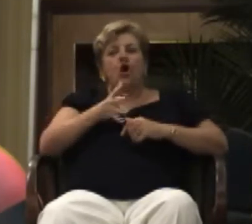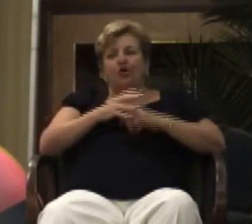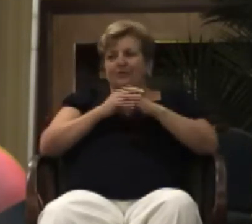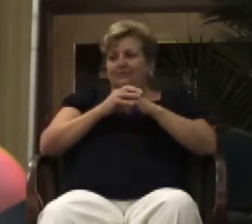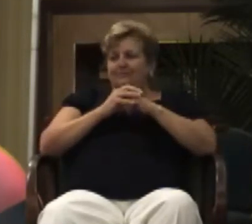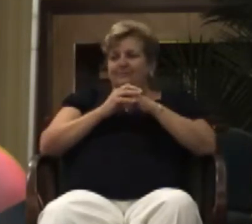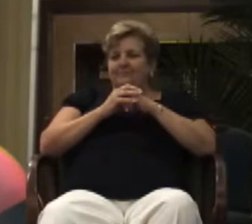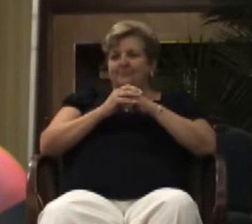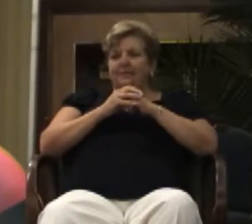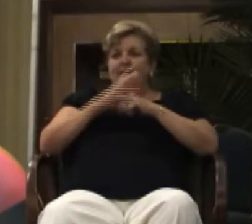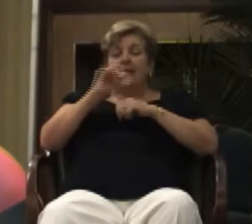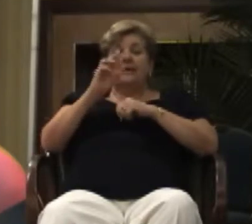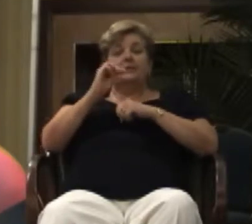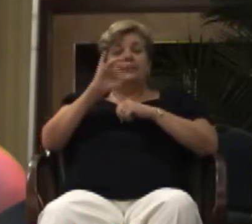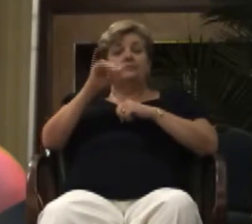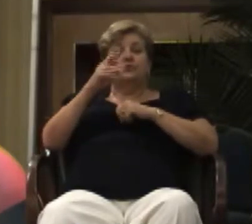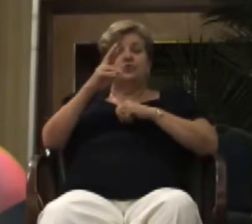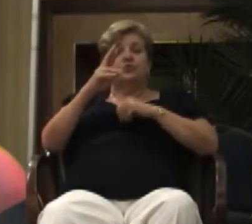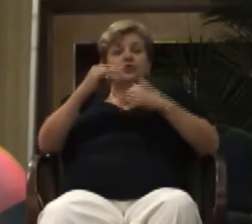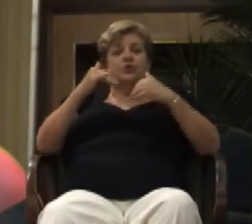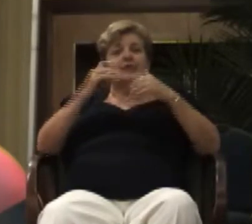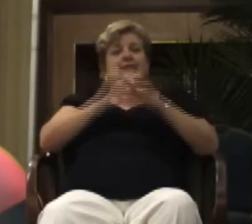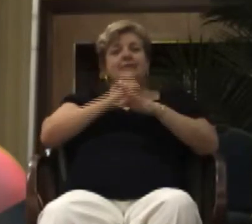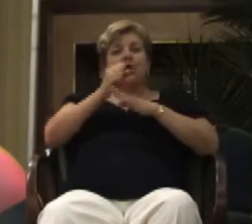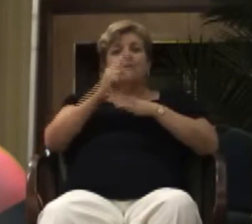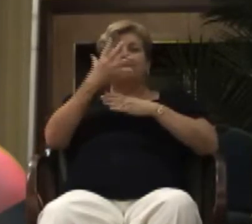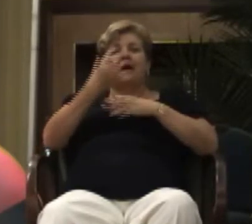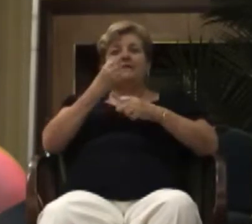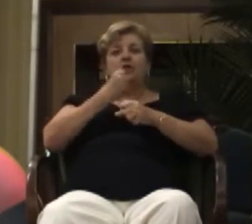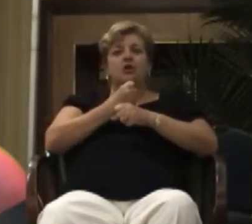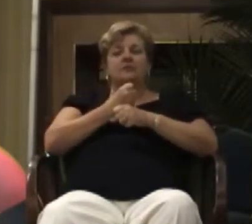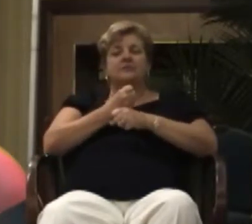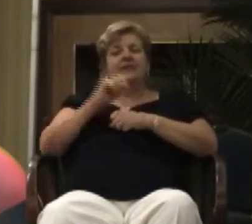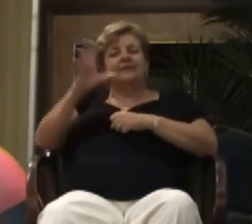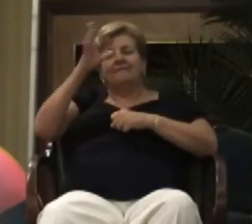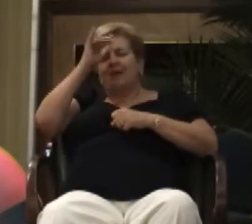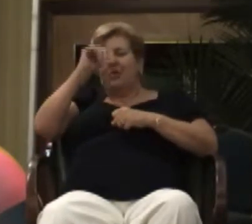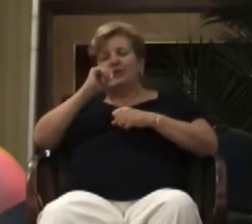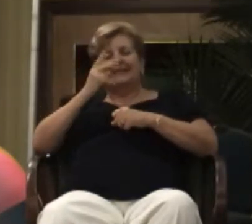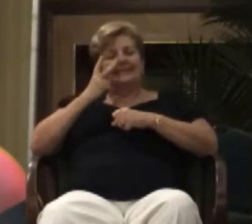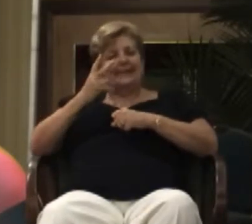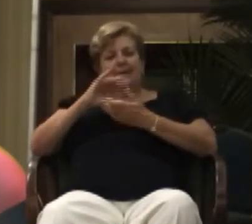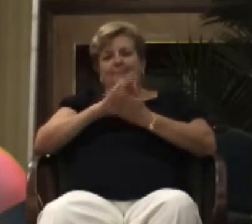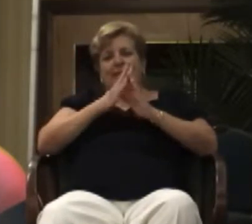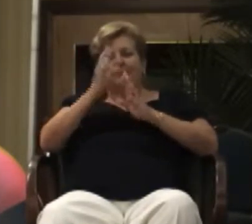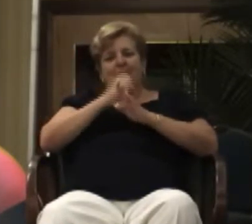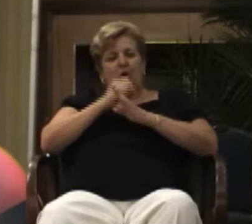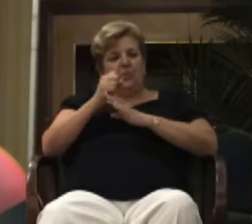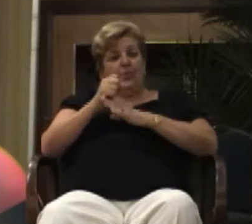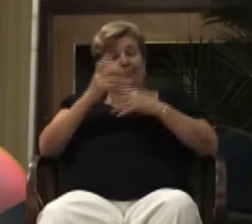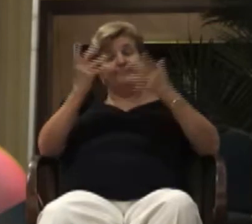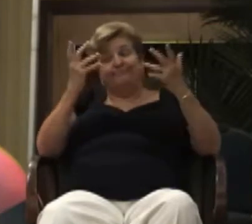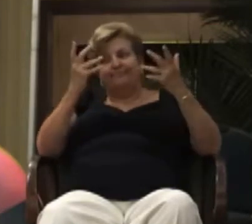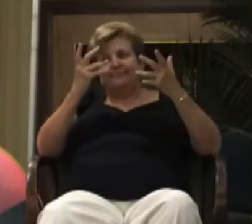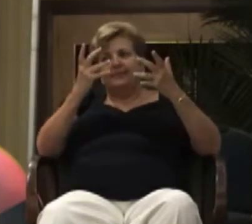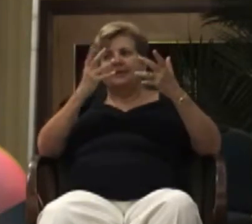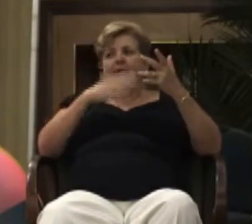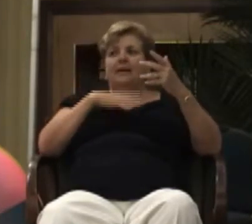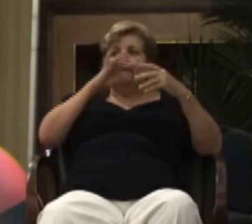Jim Jr. has 5 years of sobriety. His dad didn't get to see him get sober. So my kids, they're doing the deal. Tracy